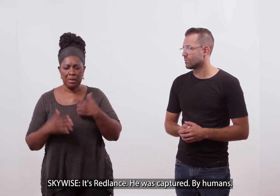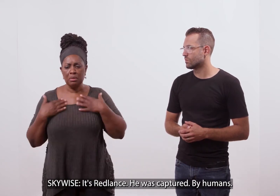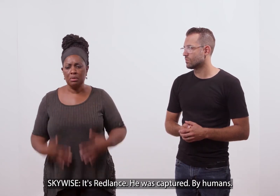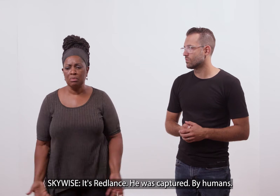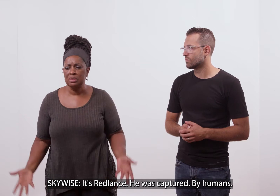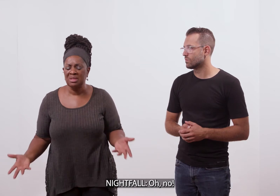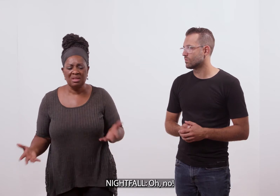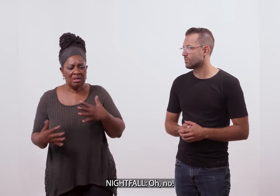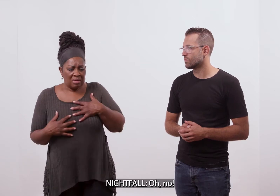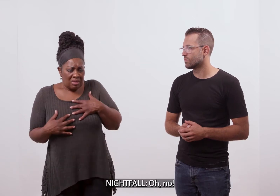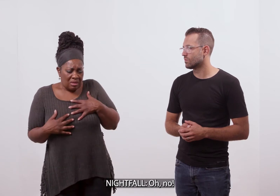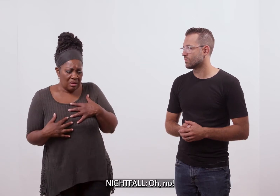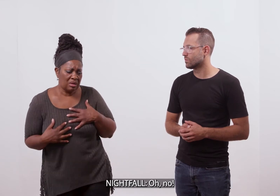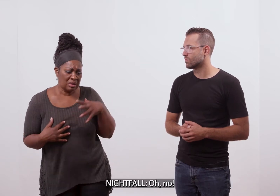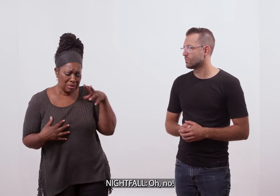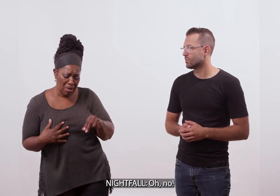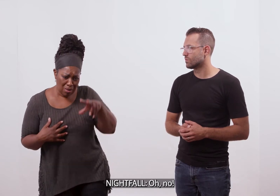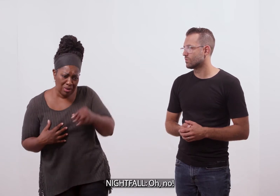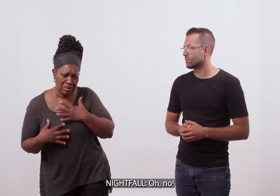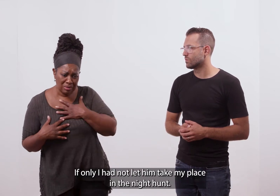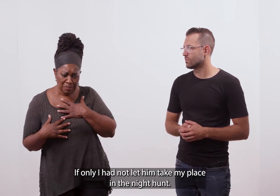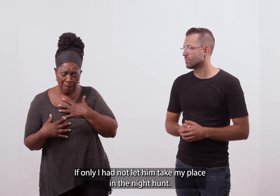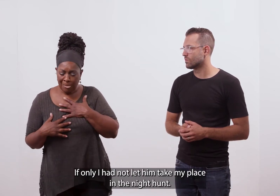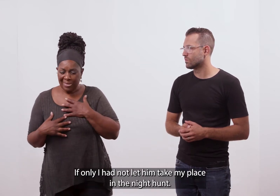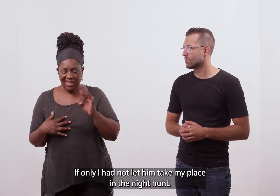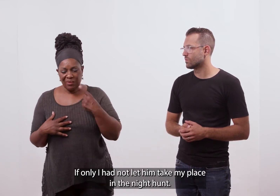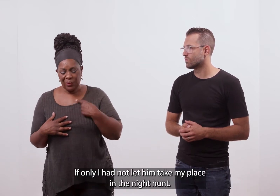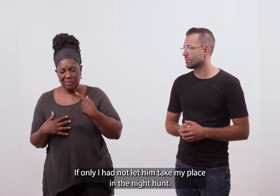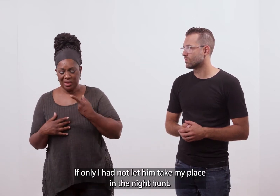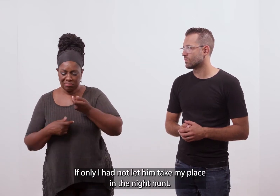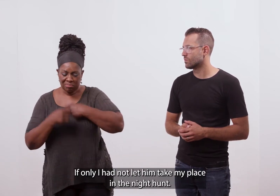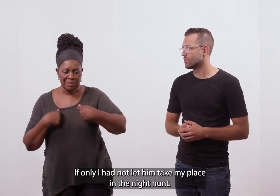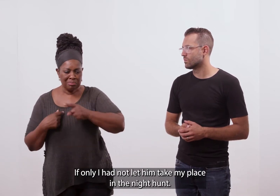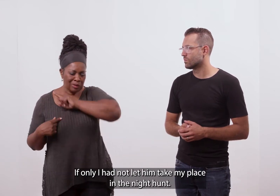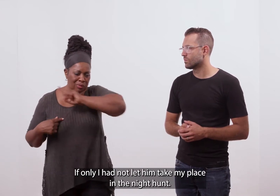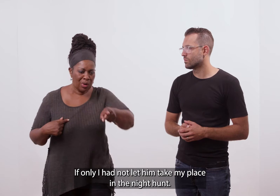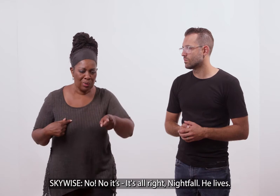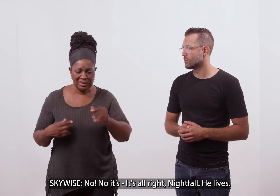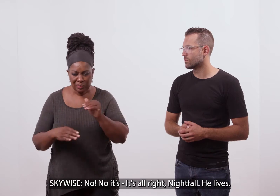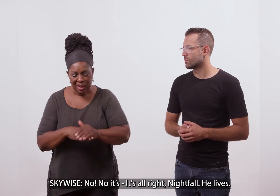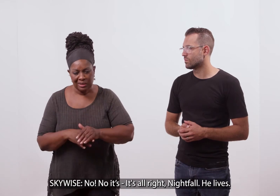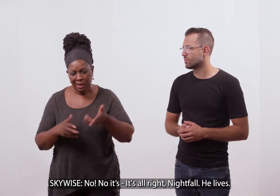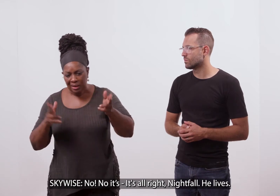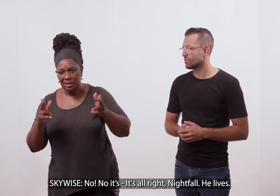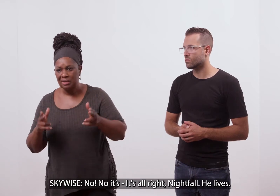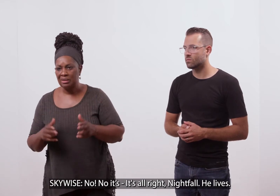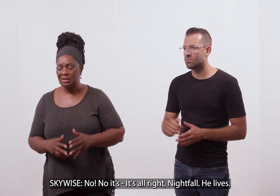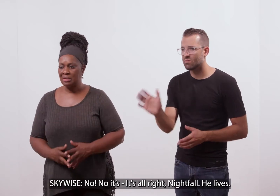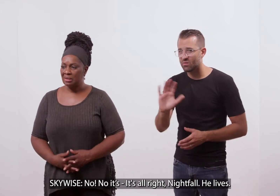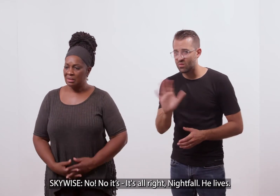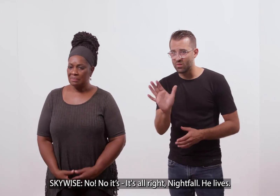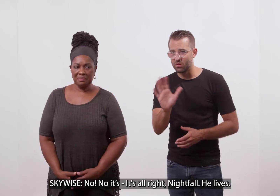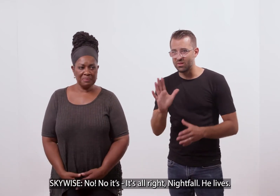humans. Oh, no. If only I had not let him take my place in tonight's hunt. No, it's all